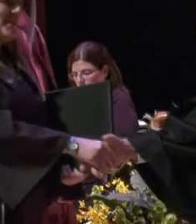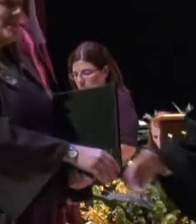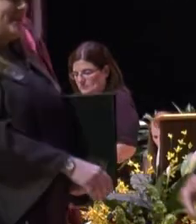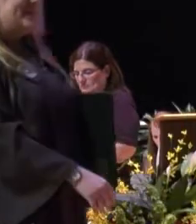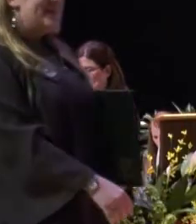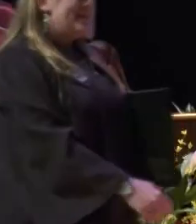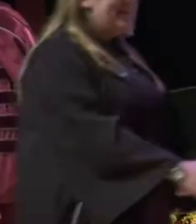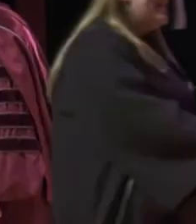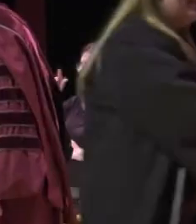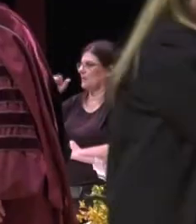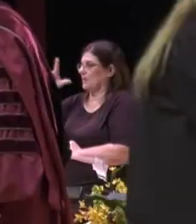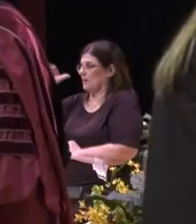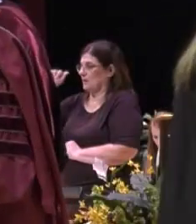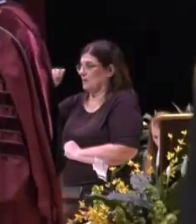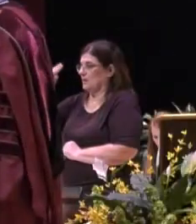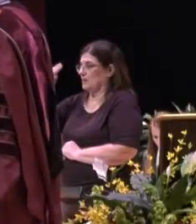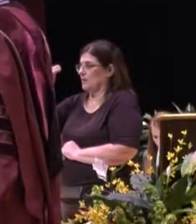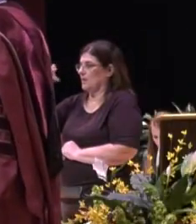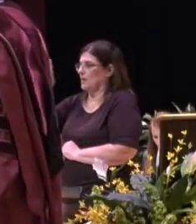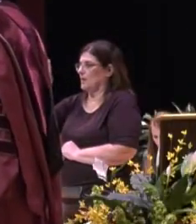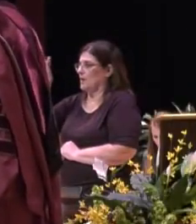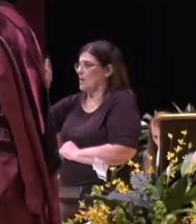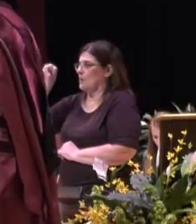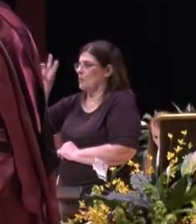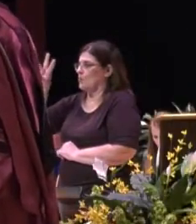Akila Howard Brown.